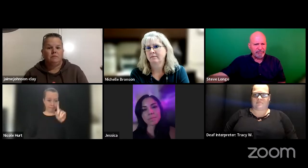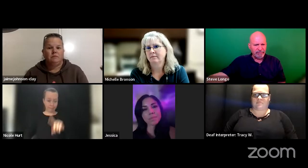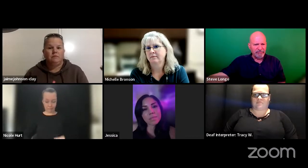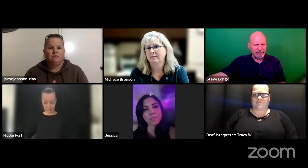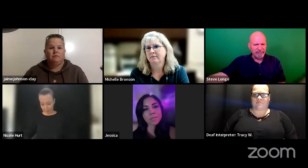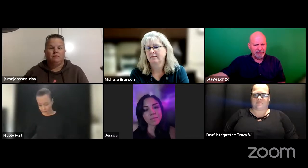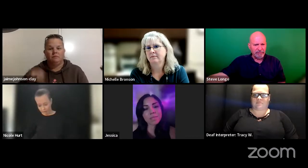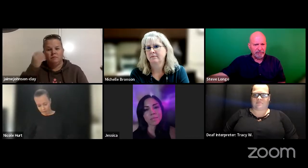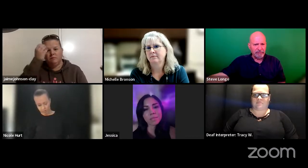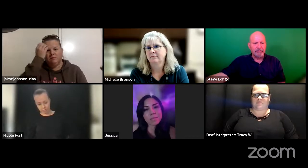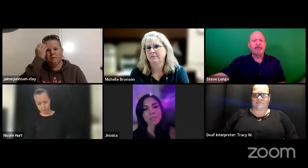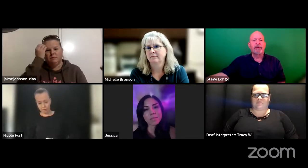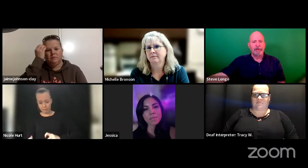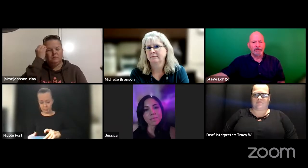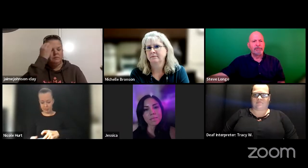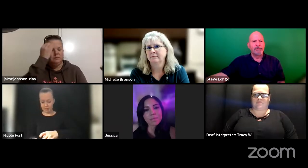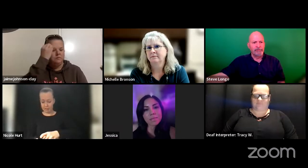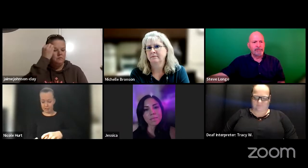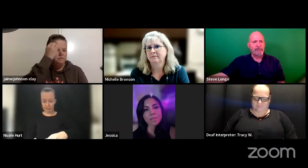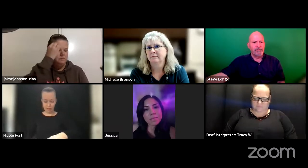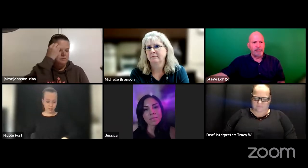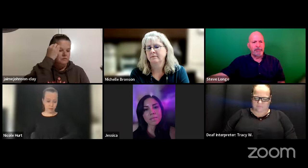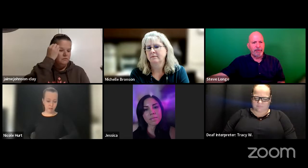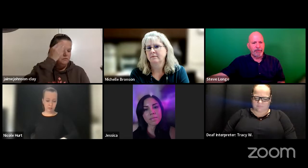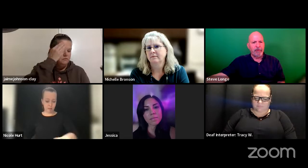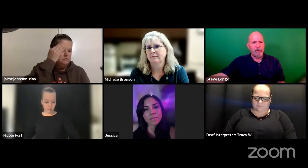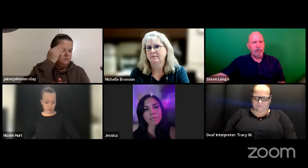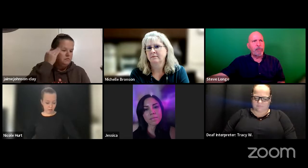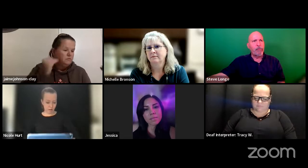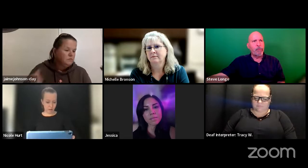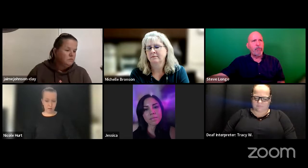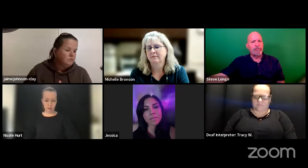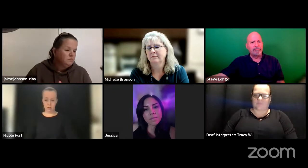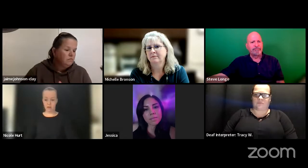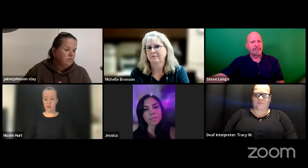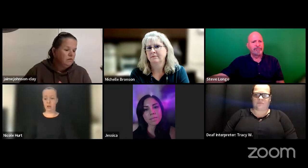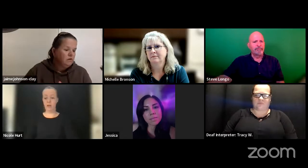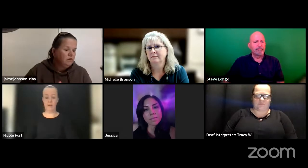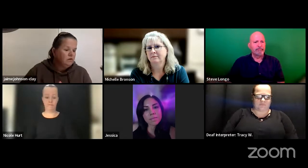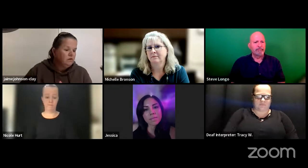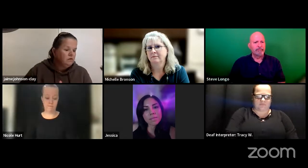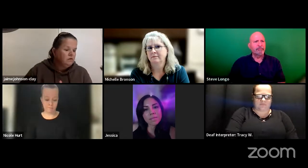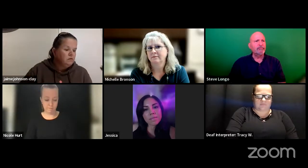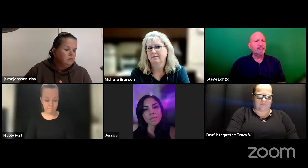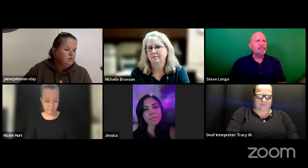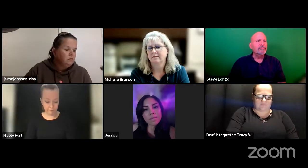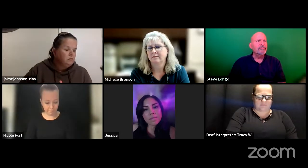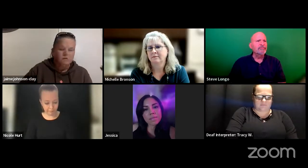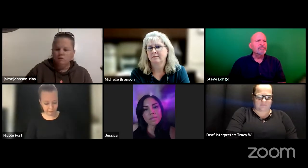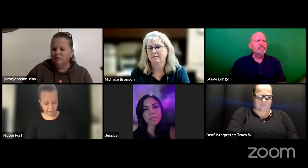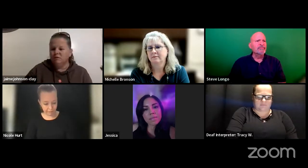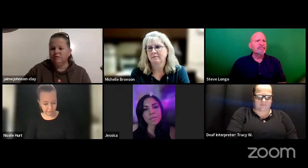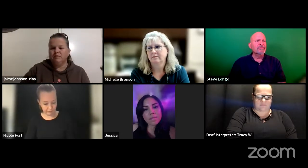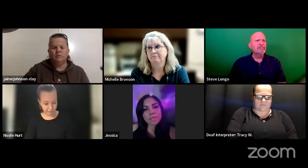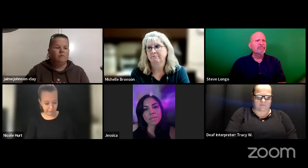to happen. In terms of my vice president's report, I have prepared something. Give me just one moment.